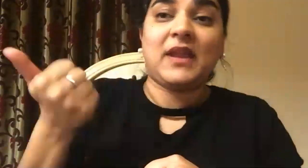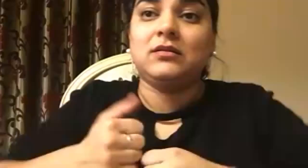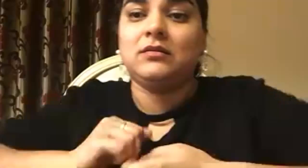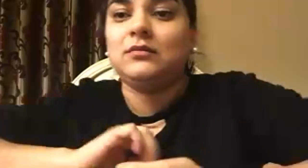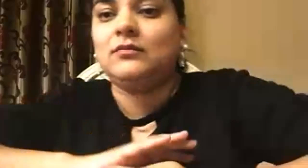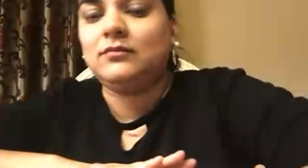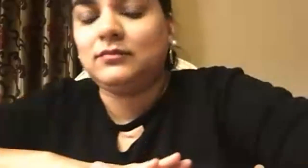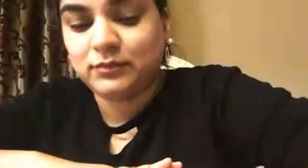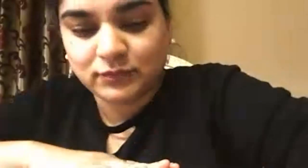each other in the long run.